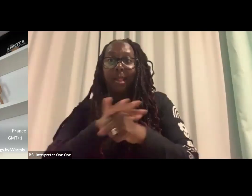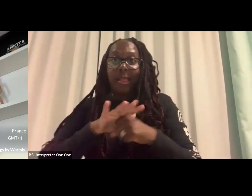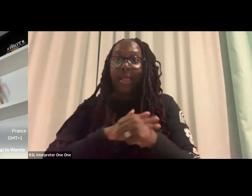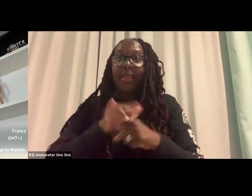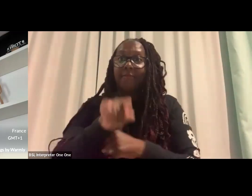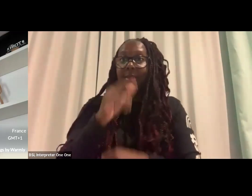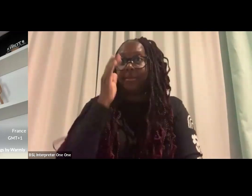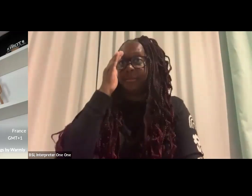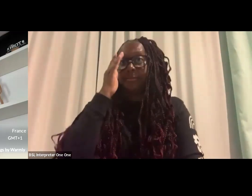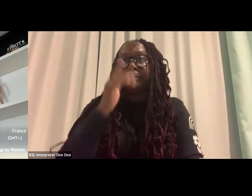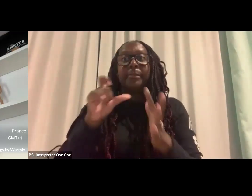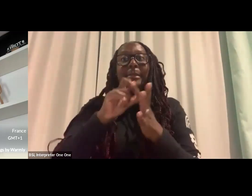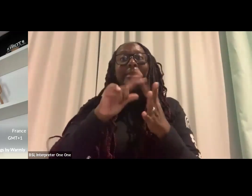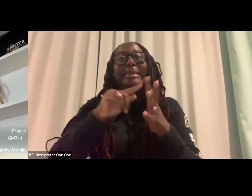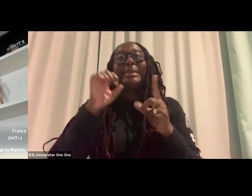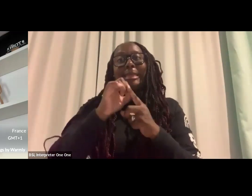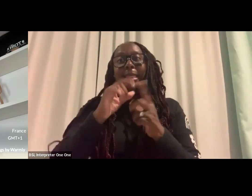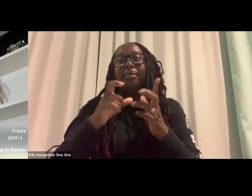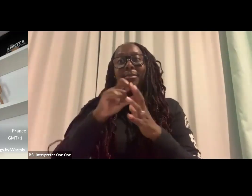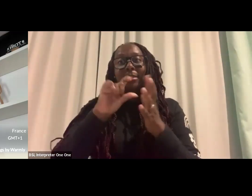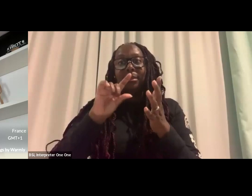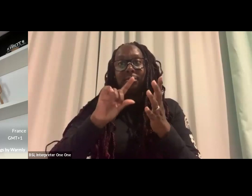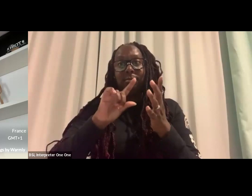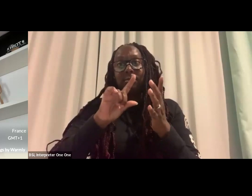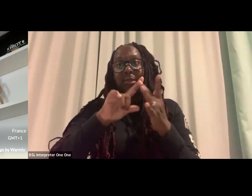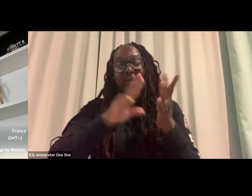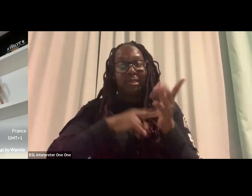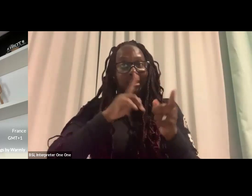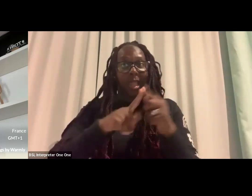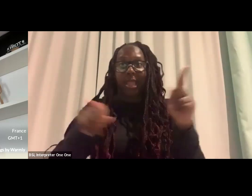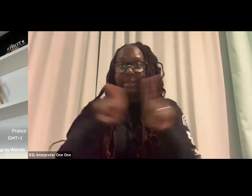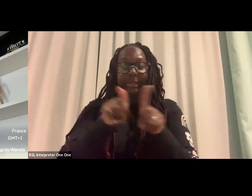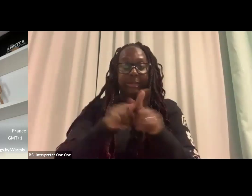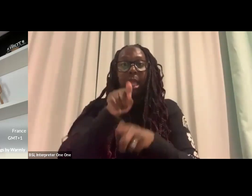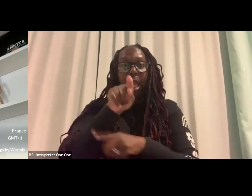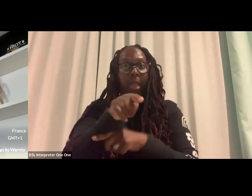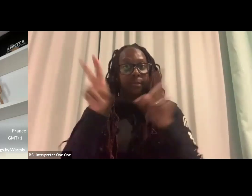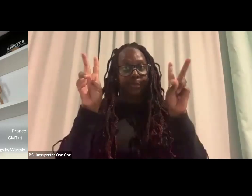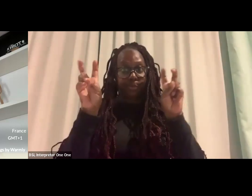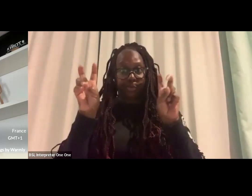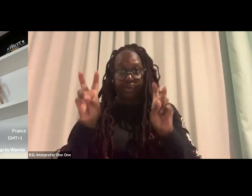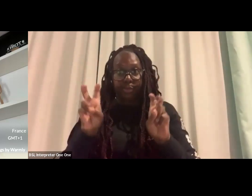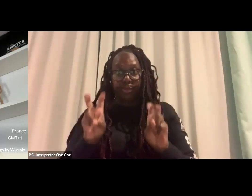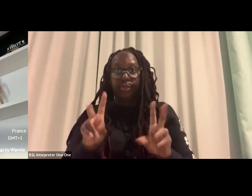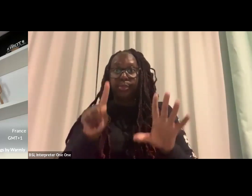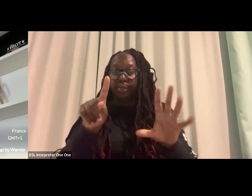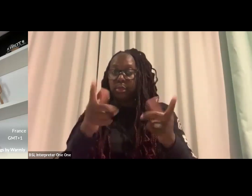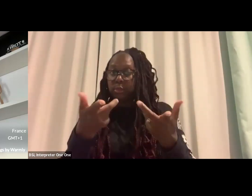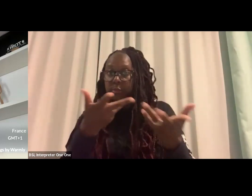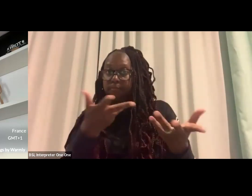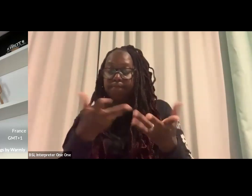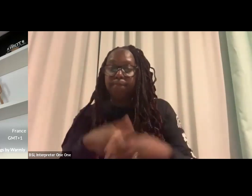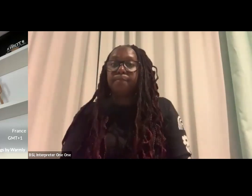cards that allow you to go deeper into a certain topic without disrupting the overall course flow. So yeah, to explore certain topics more in